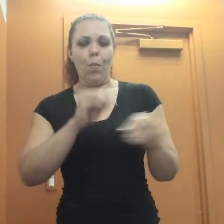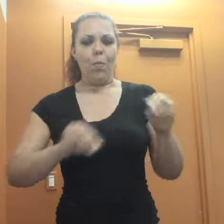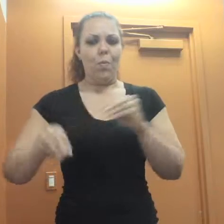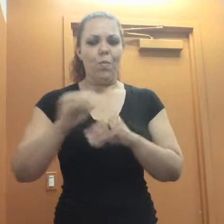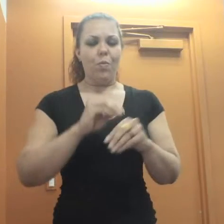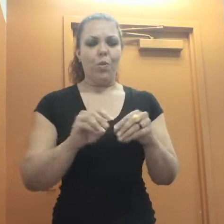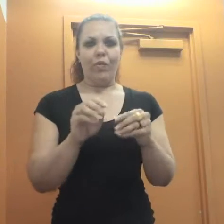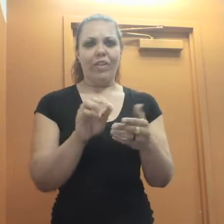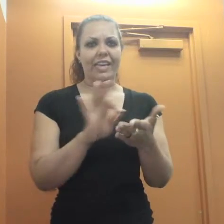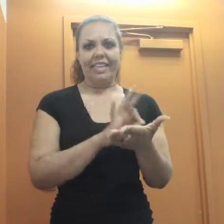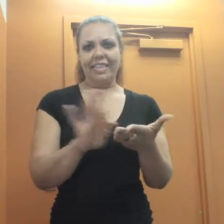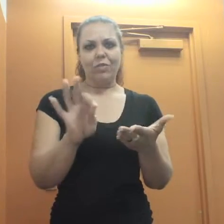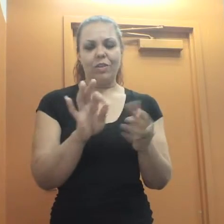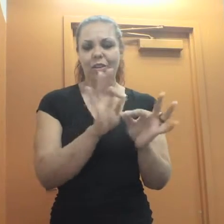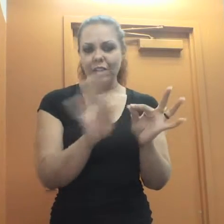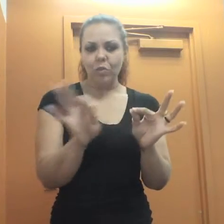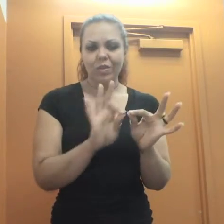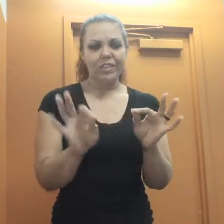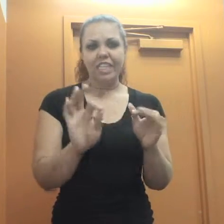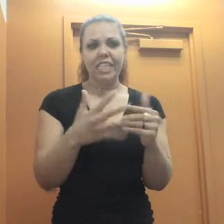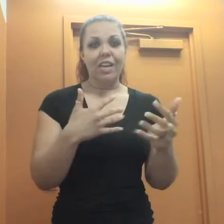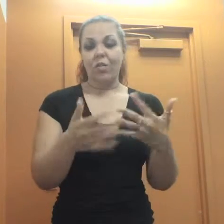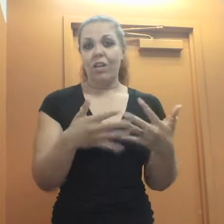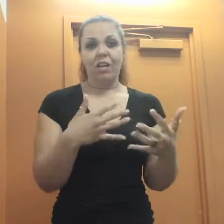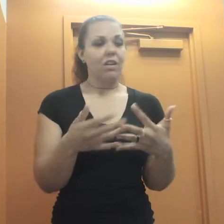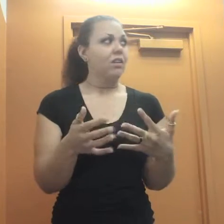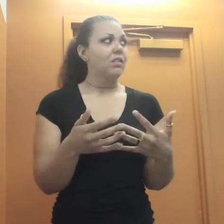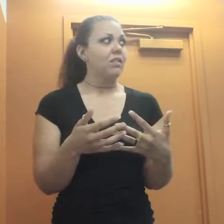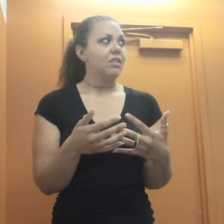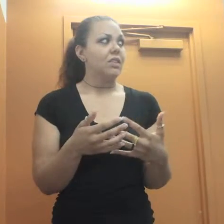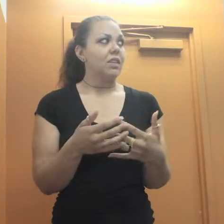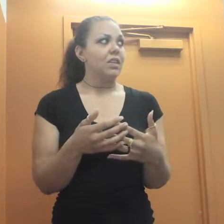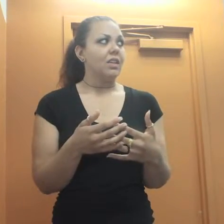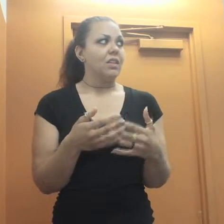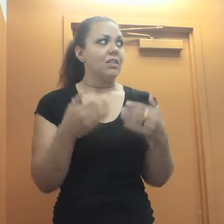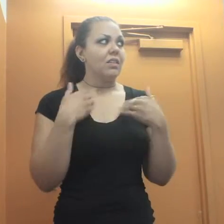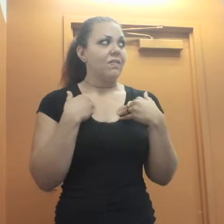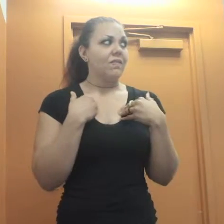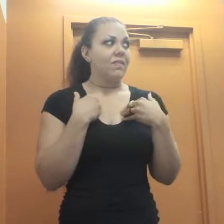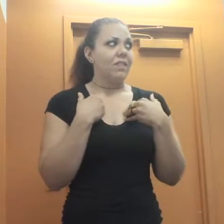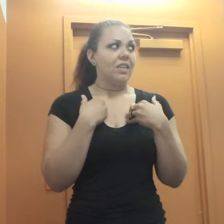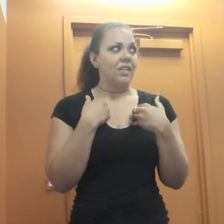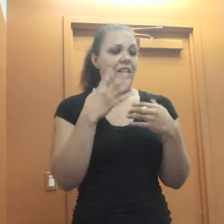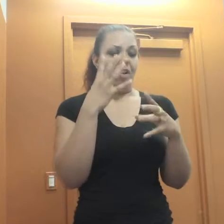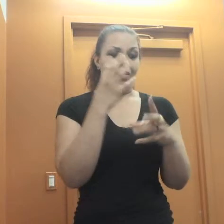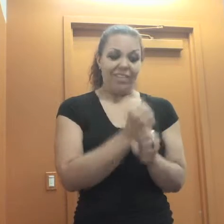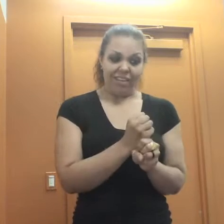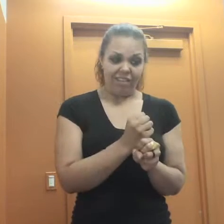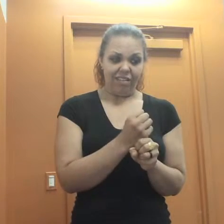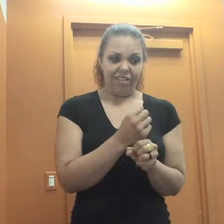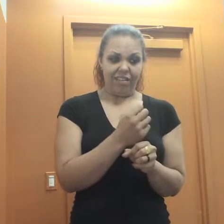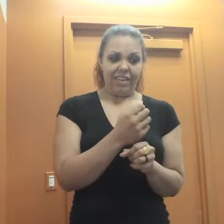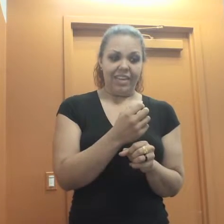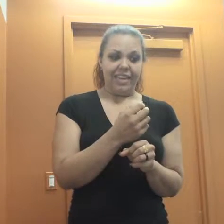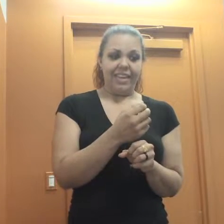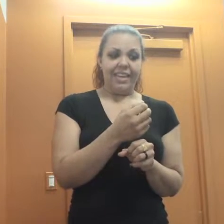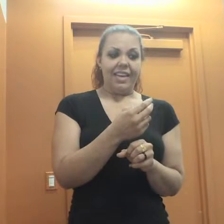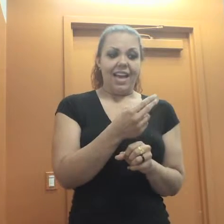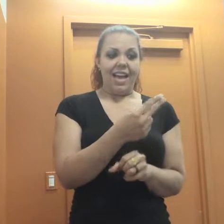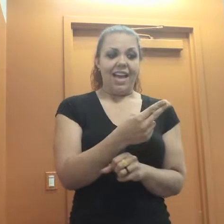get the concentration of hydrogen squared, and that's very important, is equal to 2.33 divided